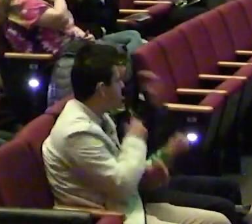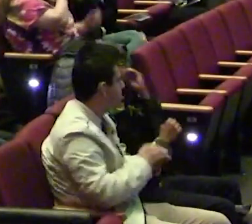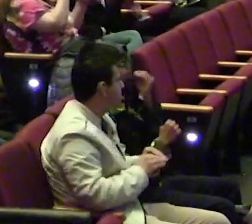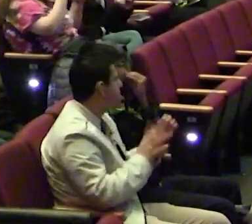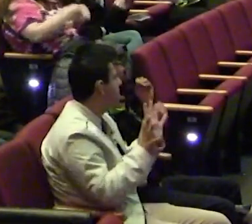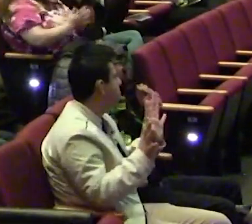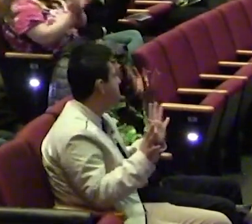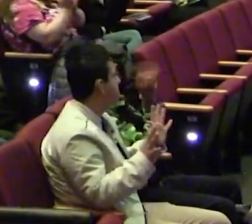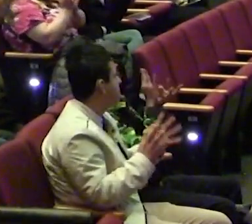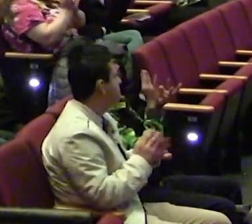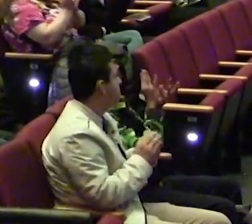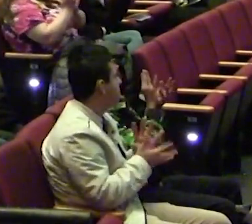Flowers blooming.